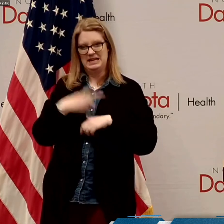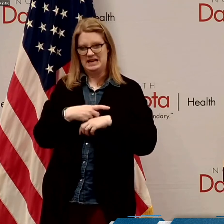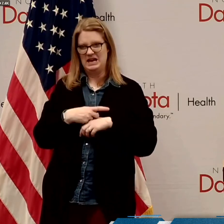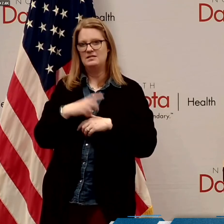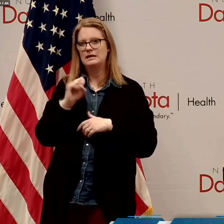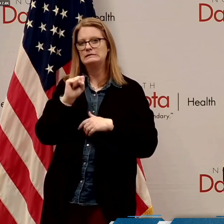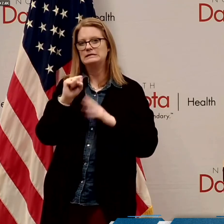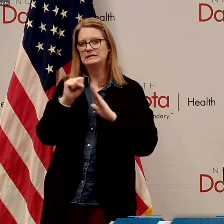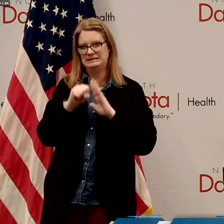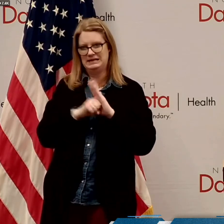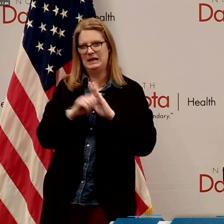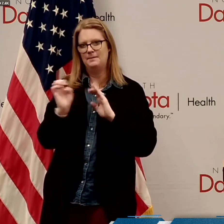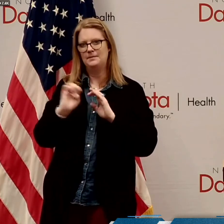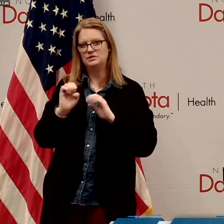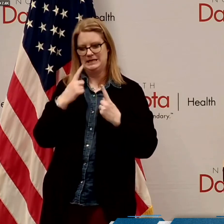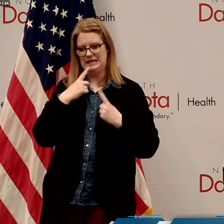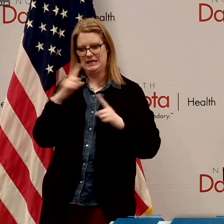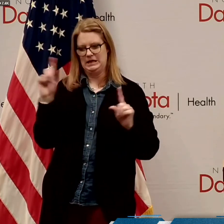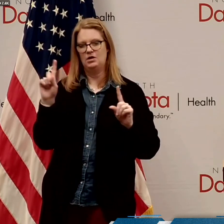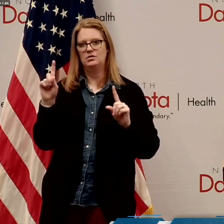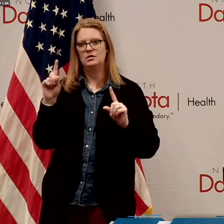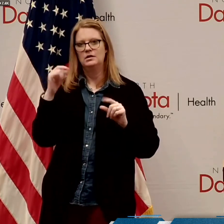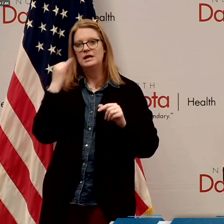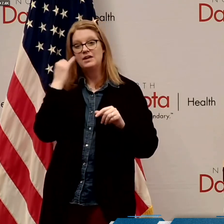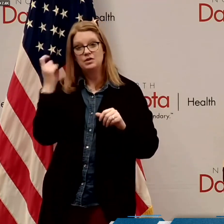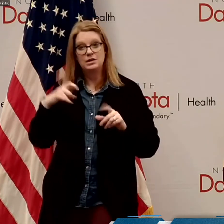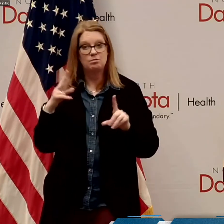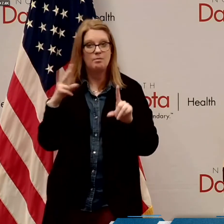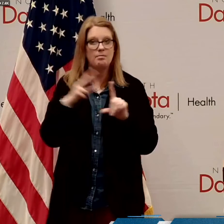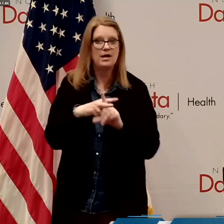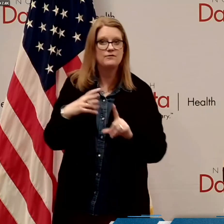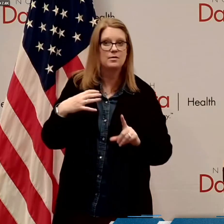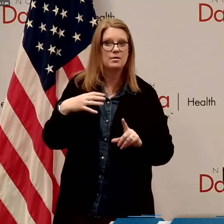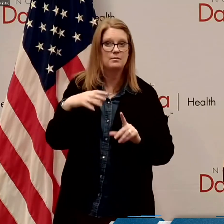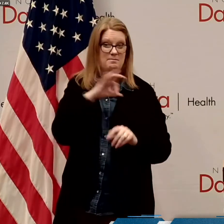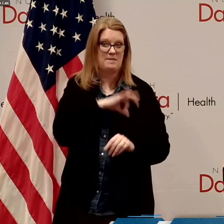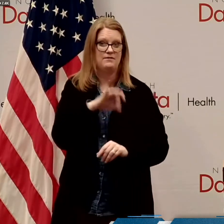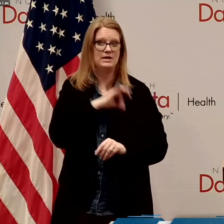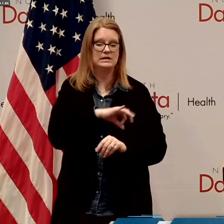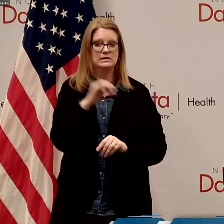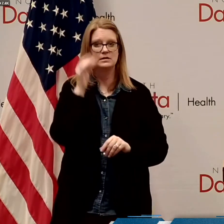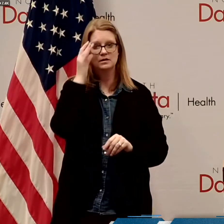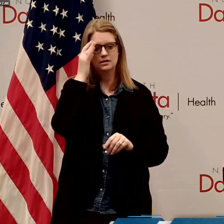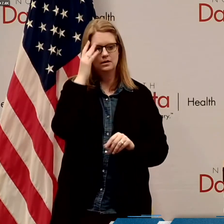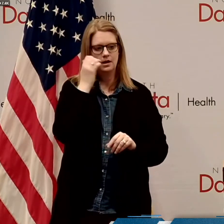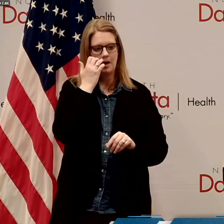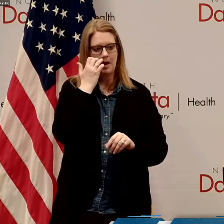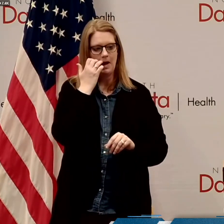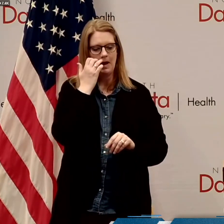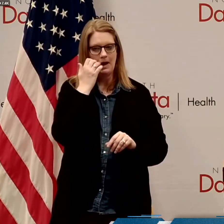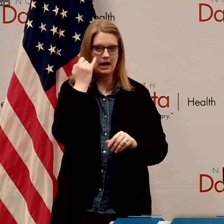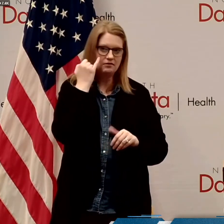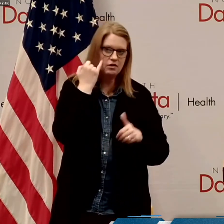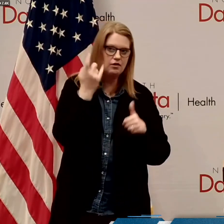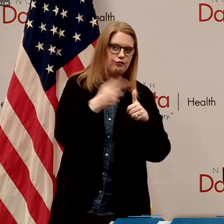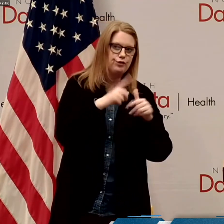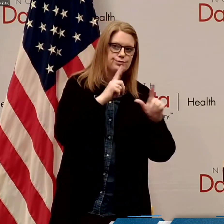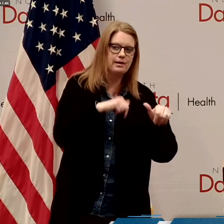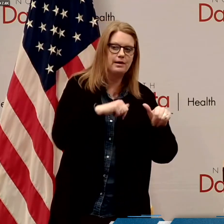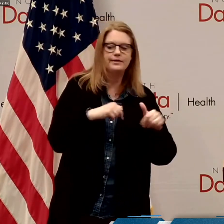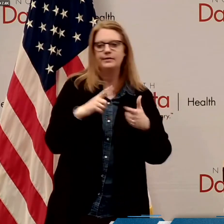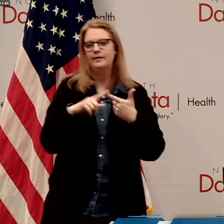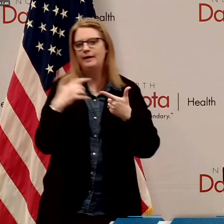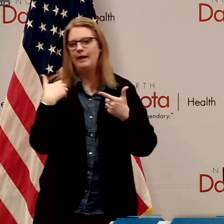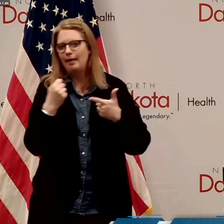if you find yourself wanting to apply for benefits related to this, whether you're a first responder, a